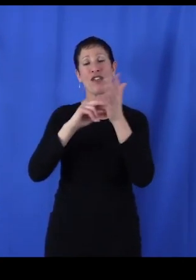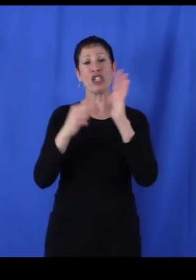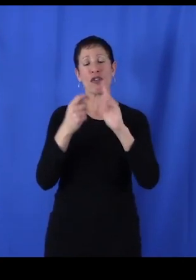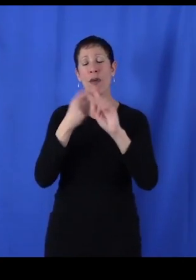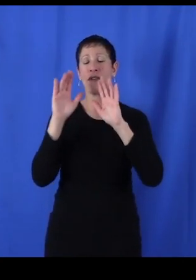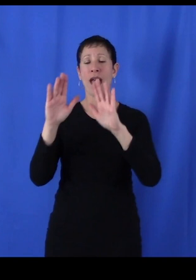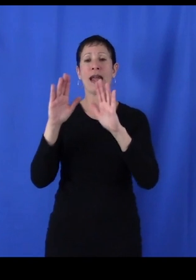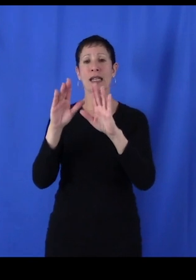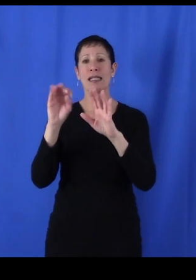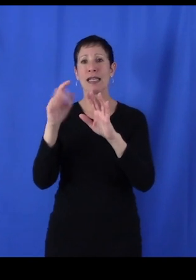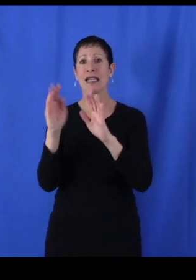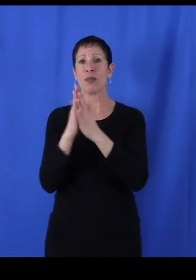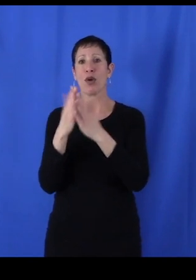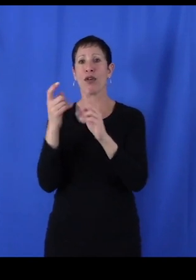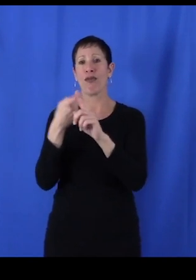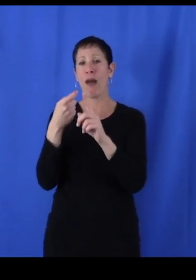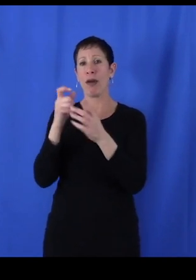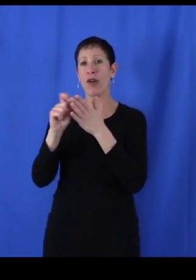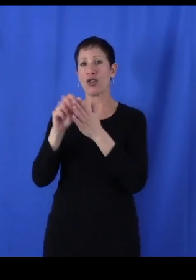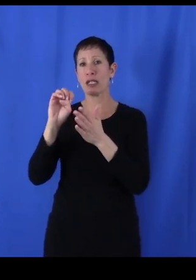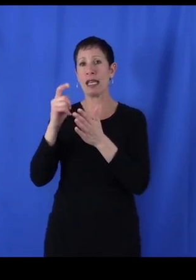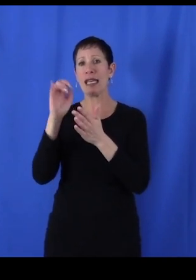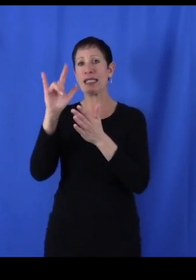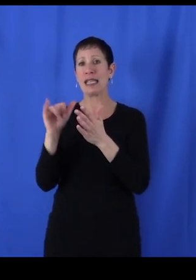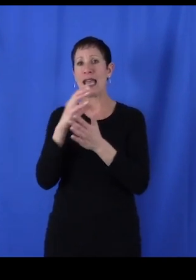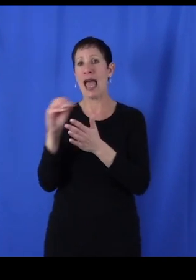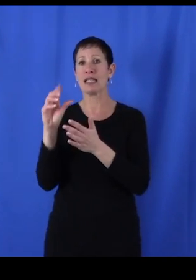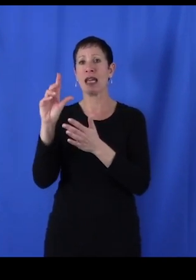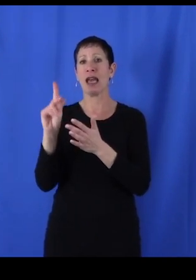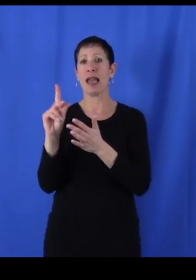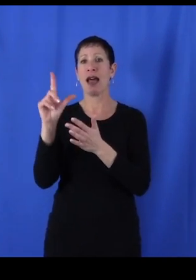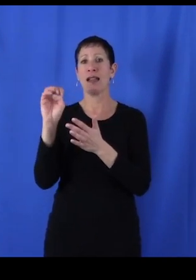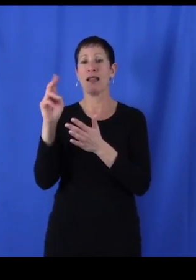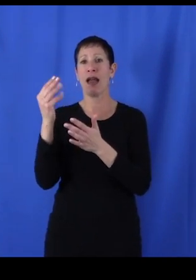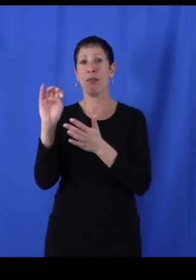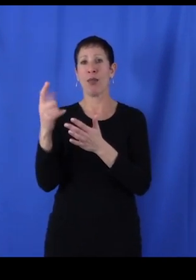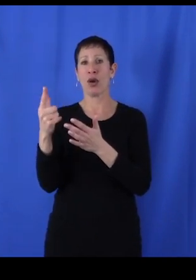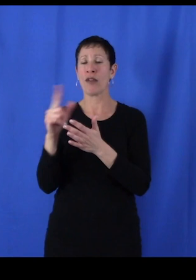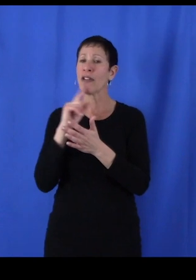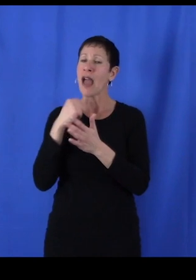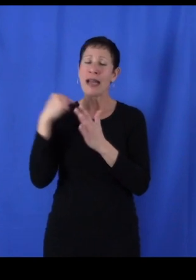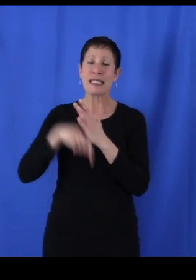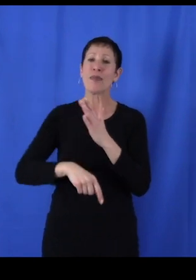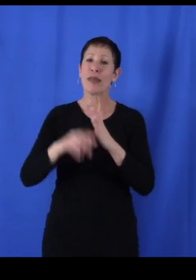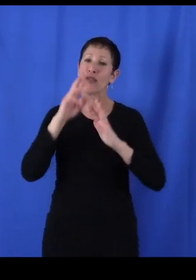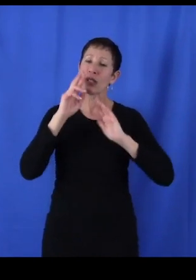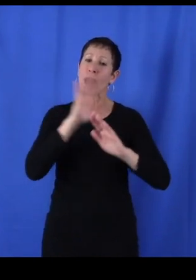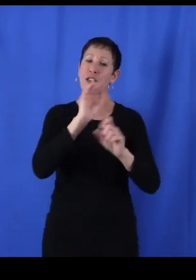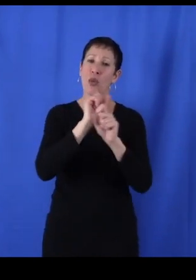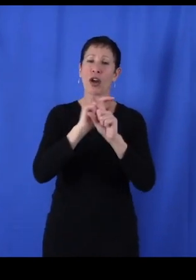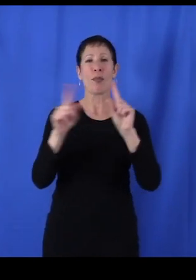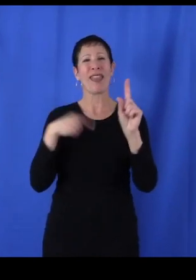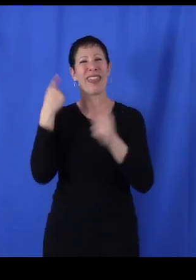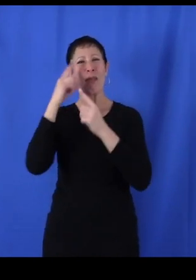fantastic textbook by John Kleinberg and David Easley. And I have nothing but the deepest respect for their work. But think of